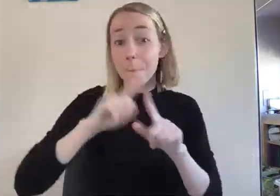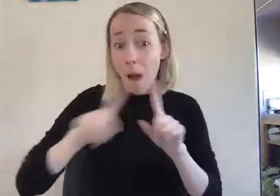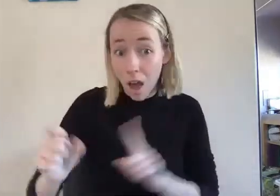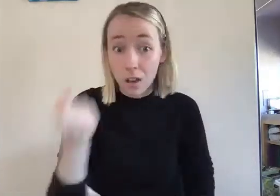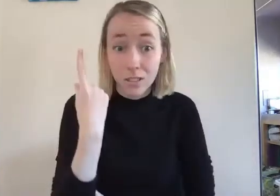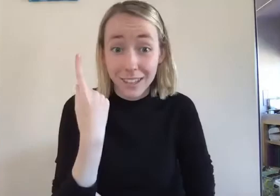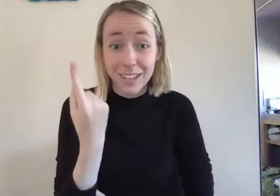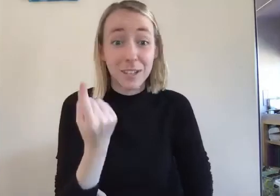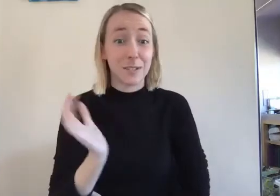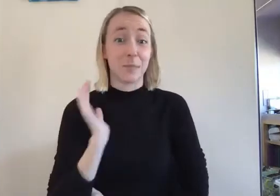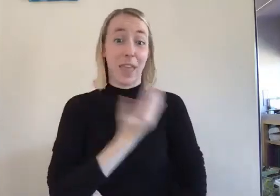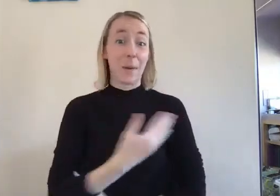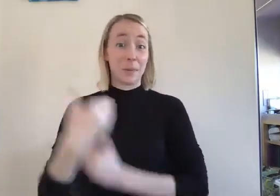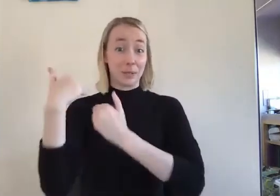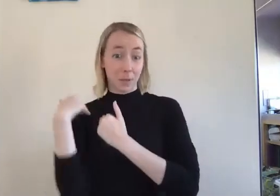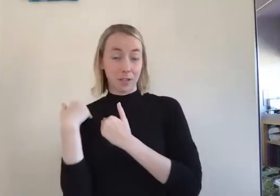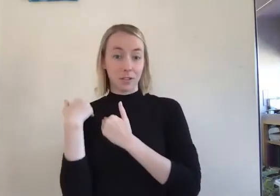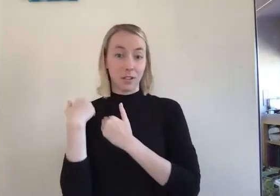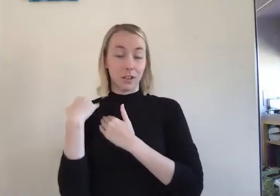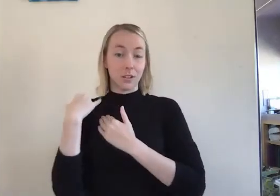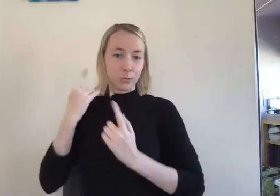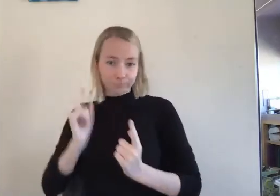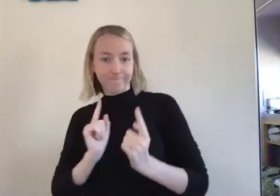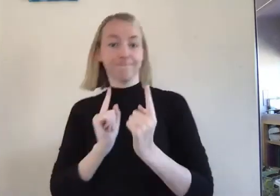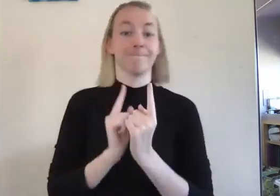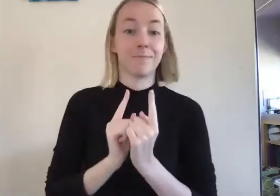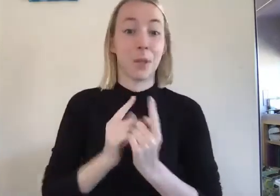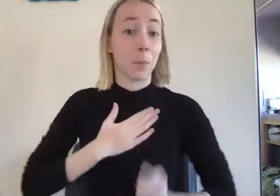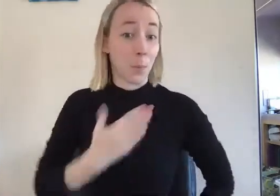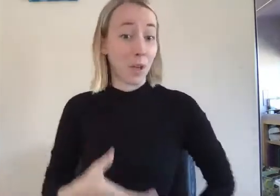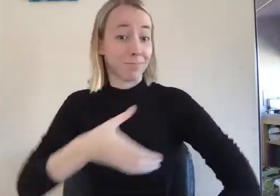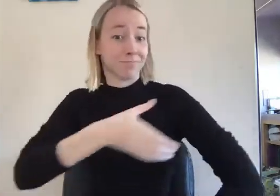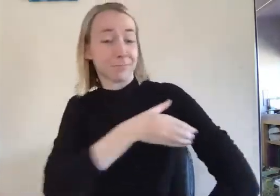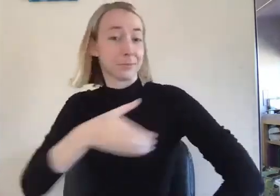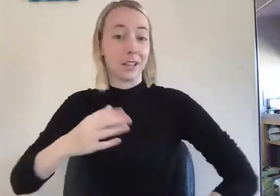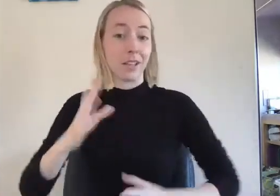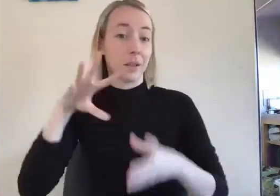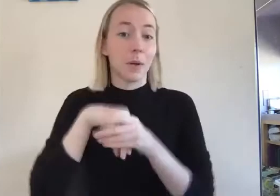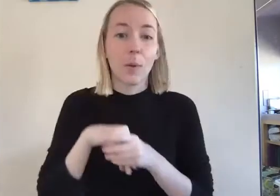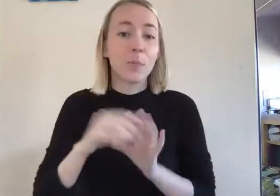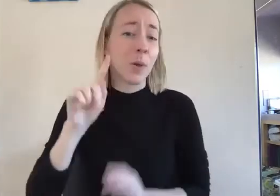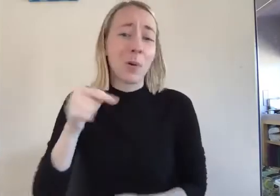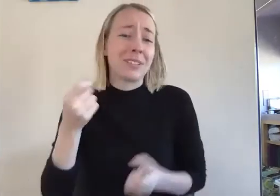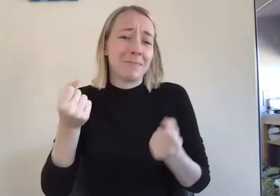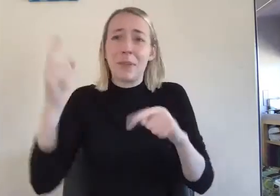participate. But ultimately, it is up to us to step up to the plate to participate. There's only so many invitations that you will get.